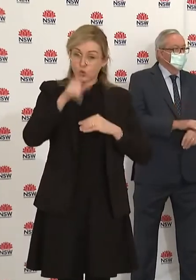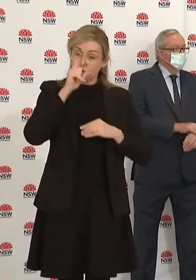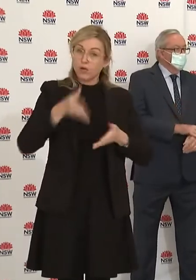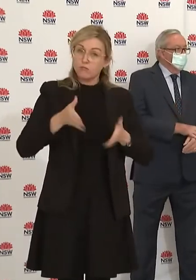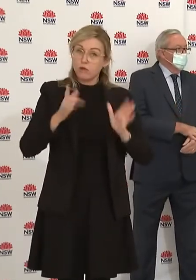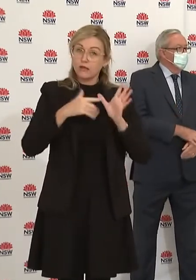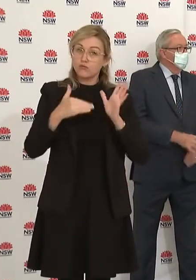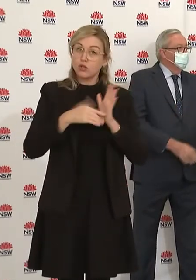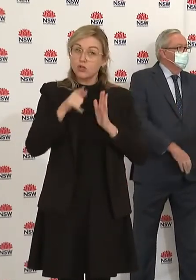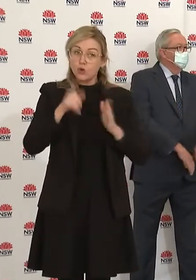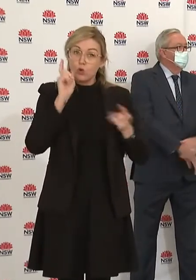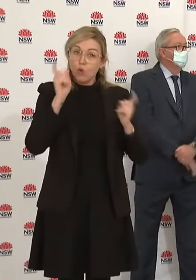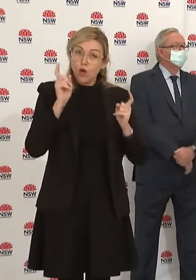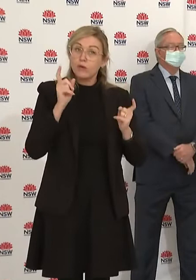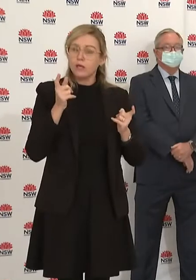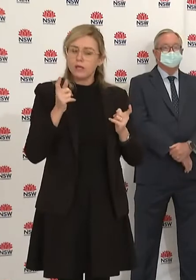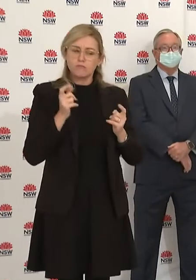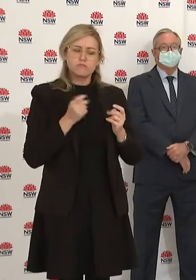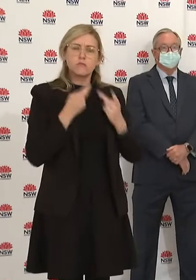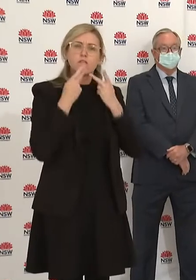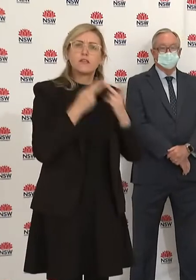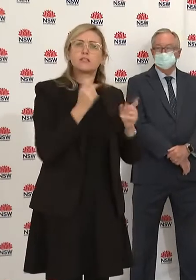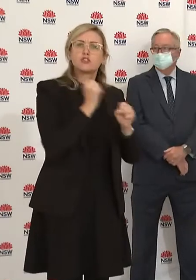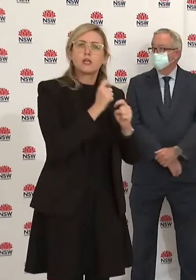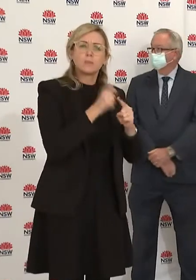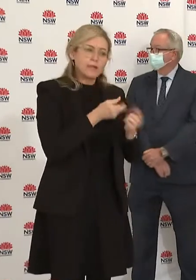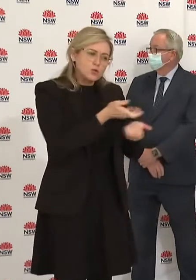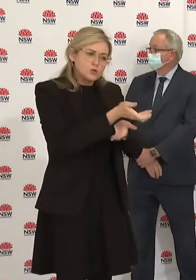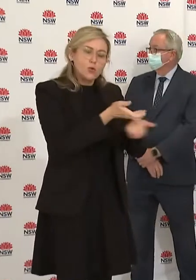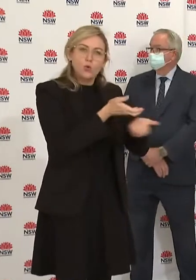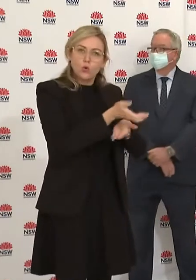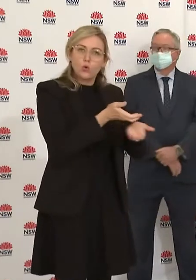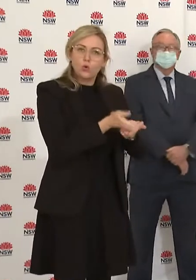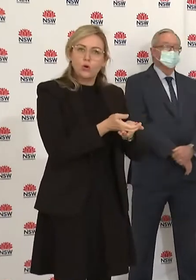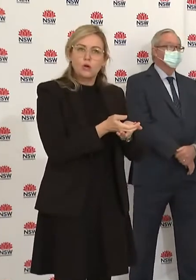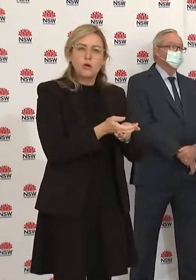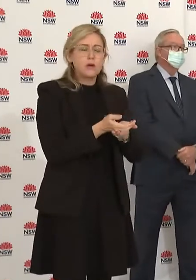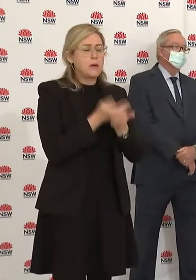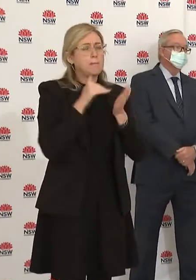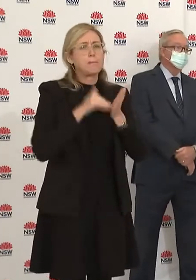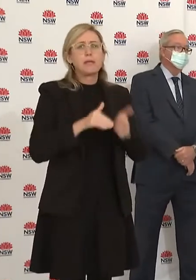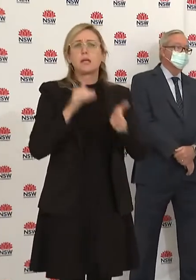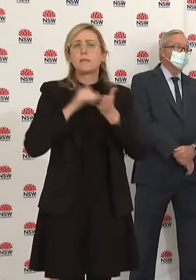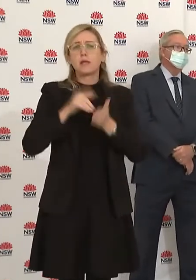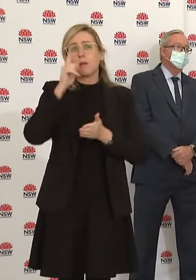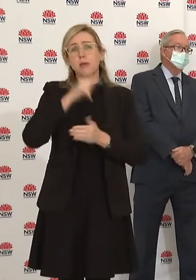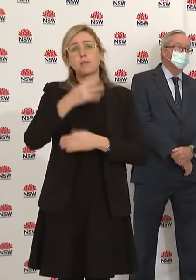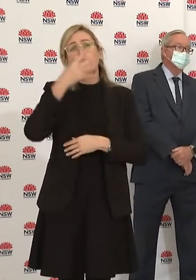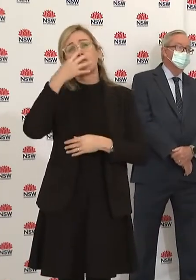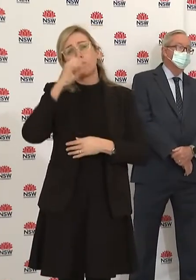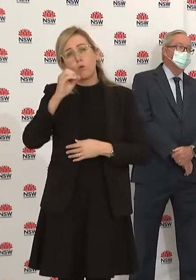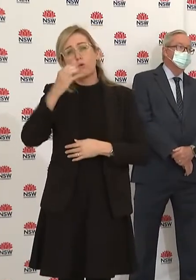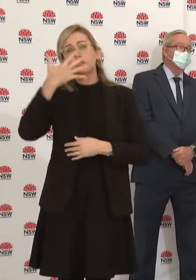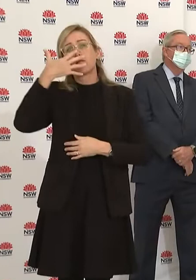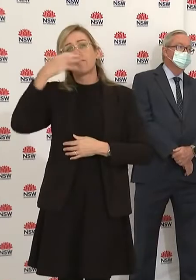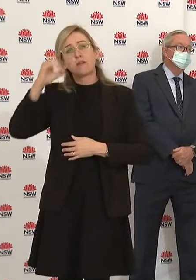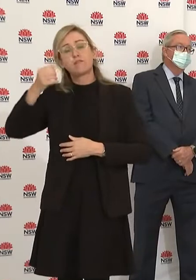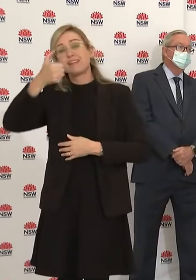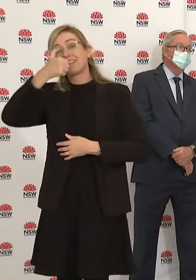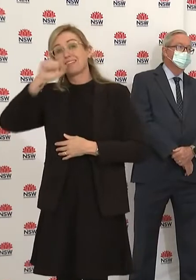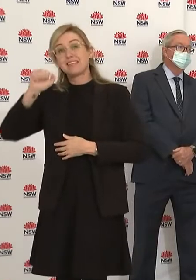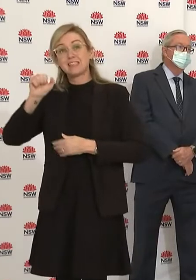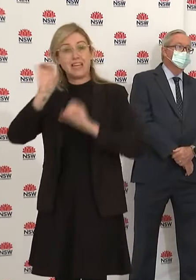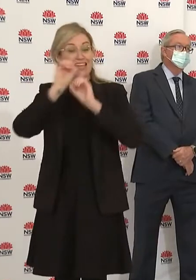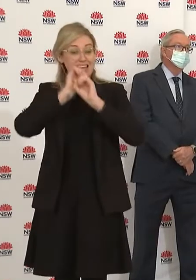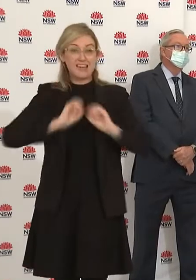go to your GP. And there are millions of people in that category. There are so many people in their 40s, in their 50s, in their 60s that don't have any